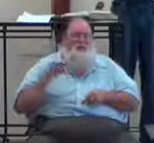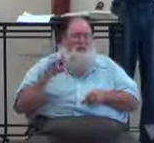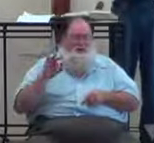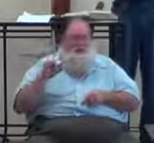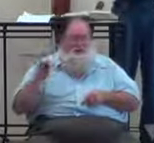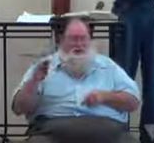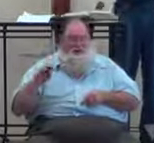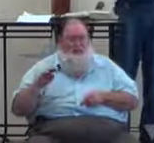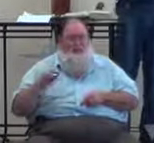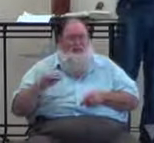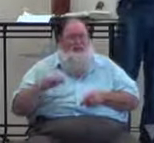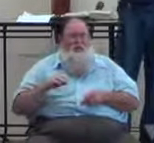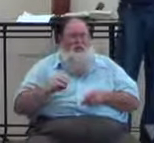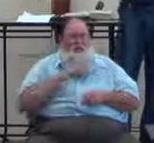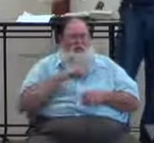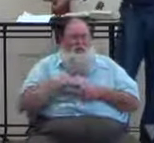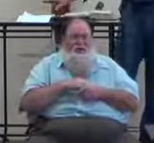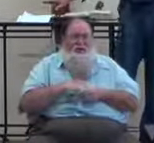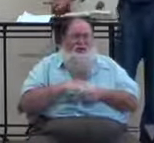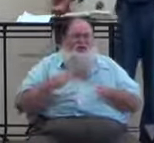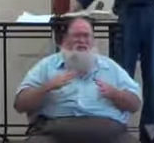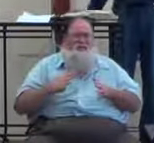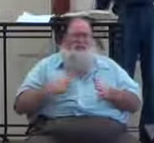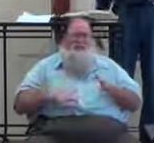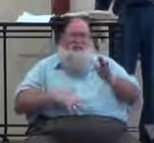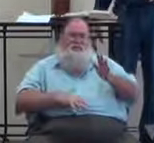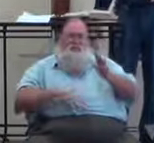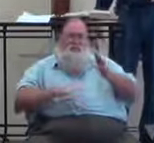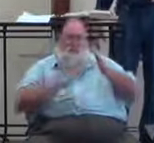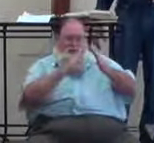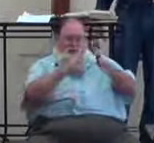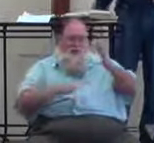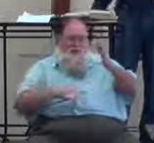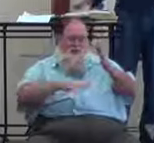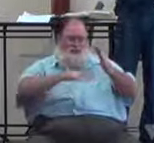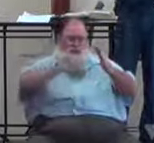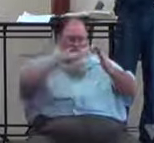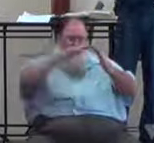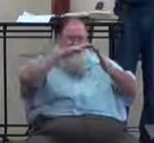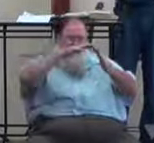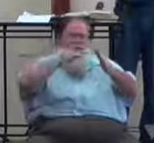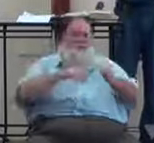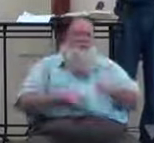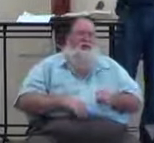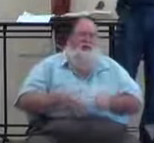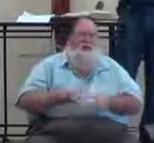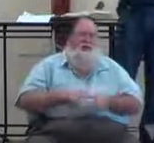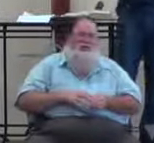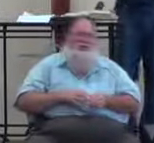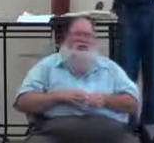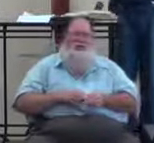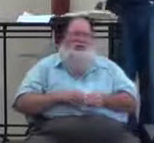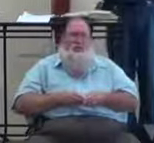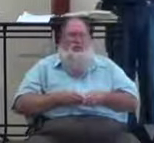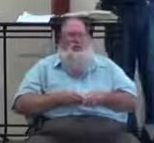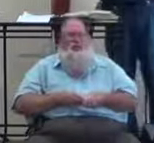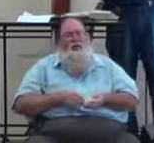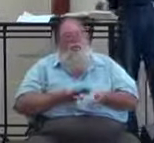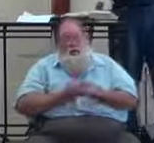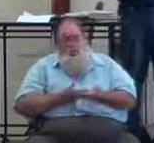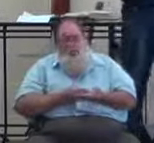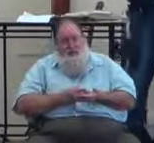the peak of the house, ruined everything in that house. And they cooked lunch for us, and while we'd sit down and